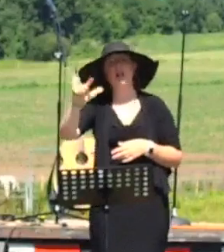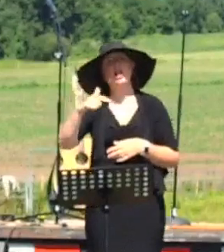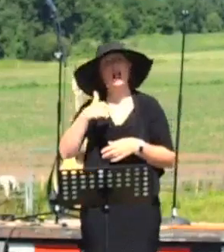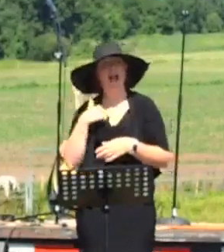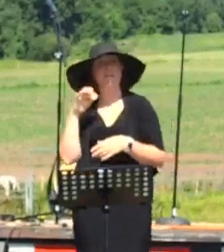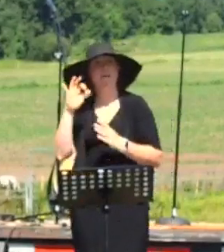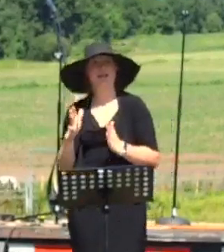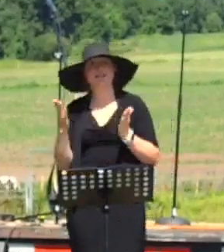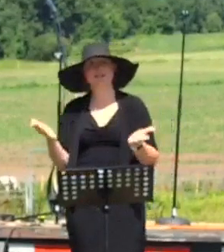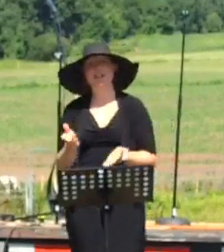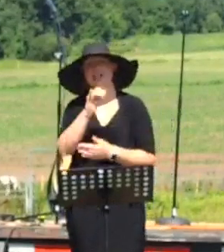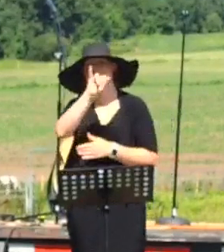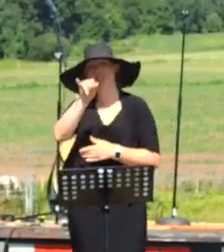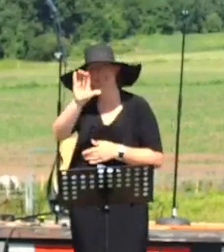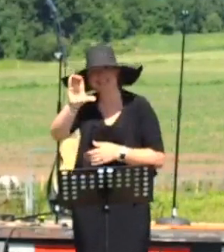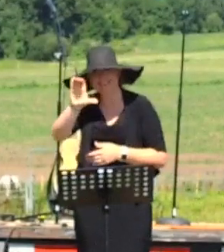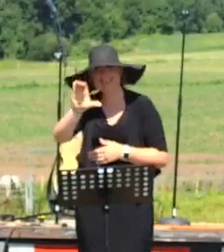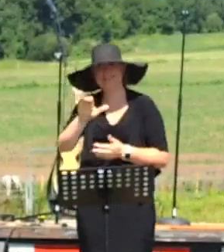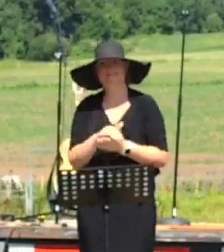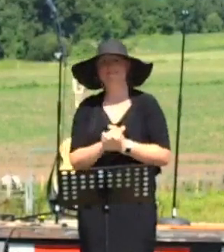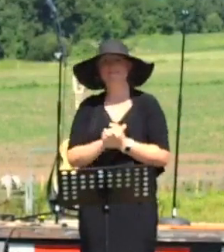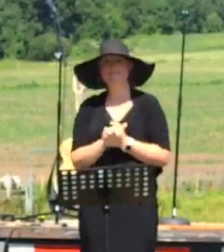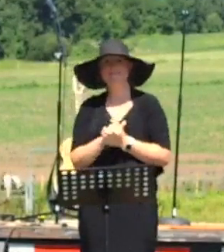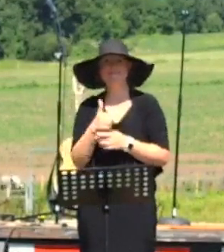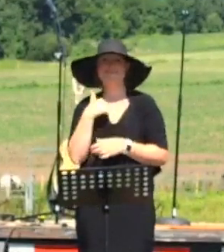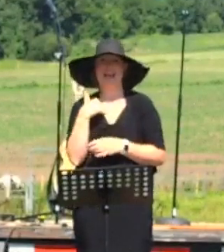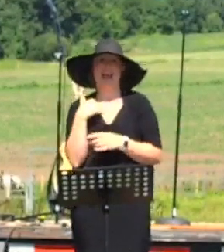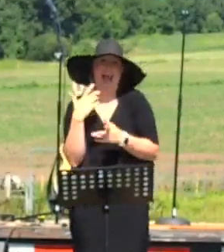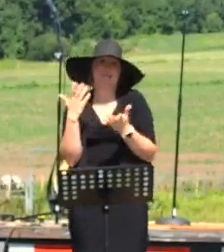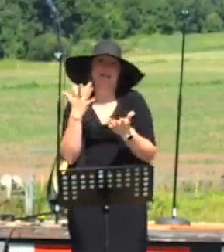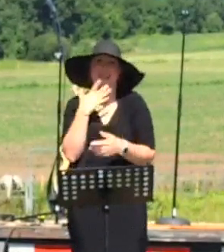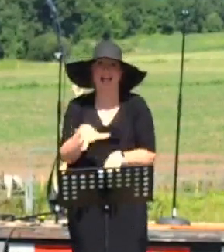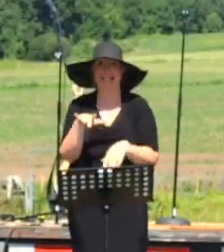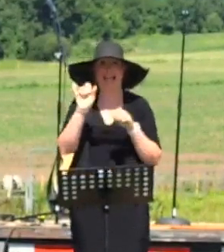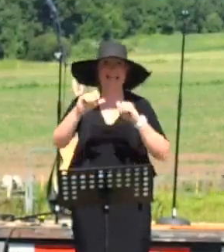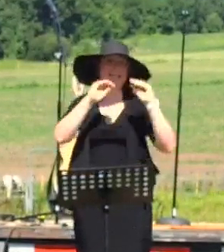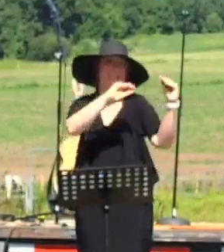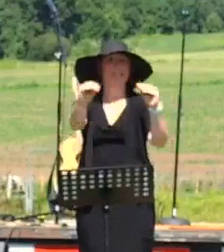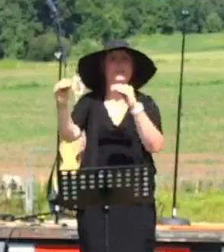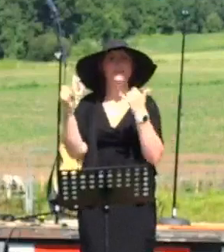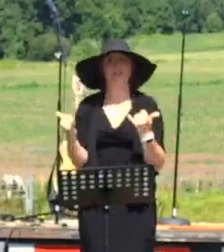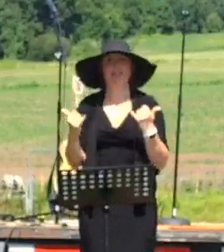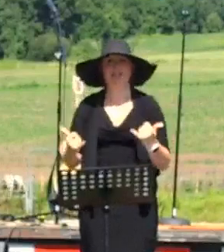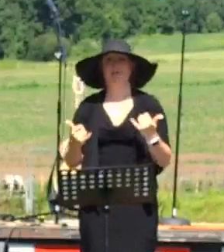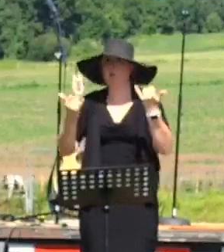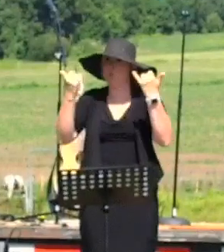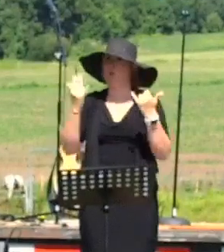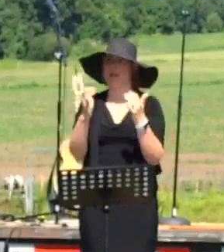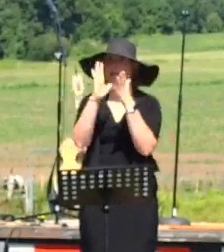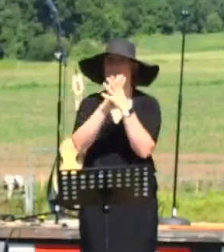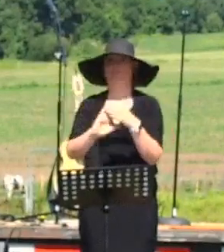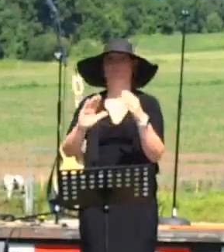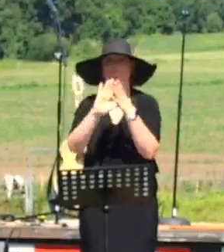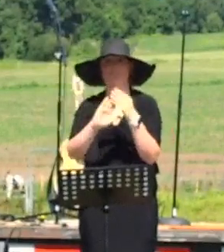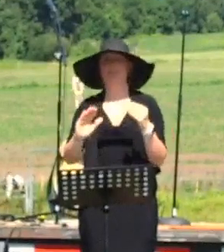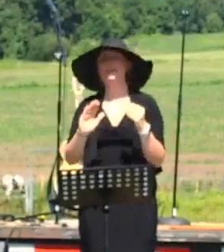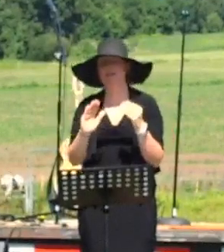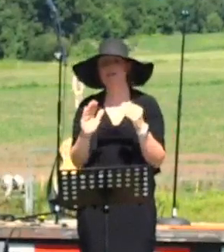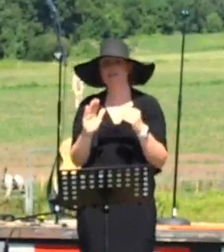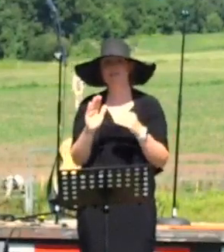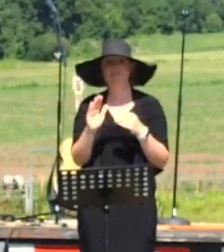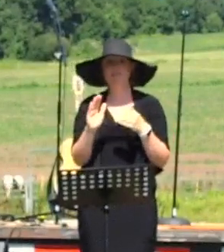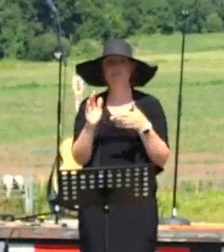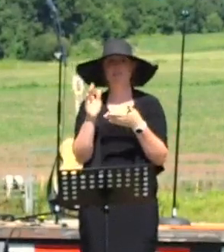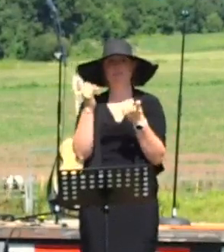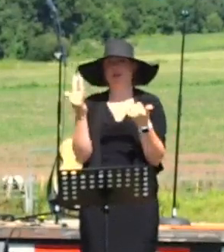teaching pastor here, and so I get to bring you the message today. And this message is, we are in,